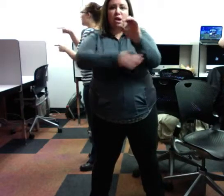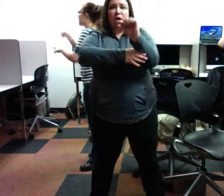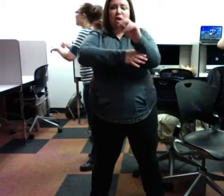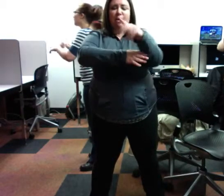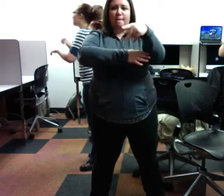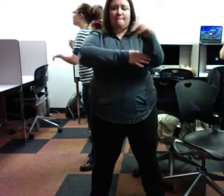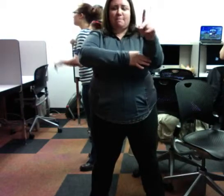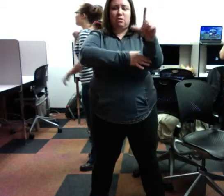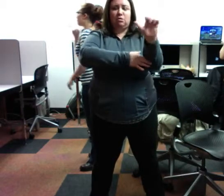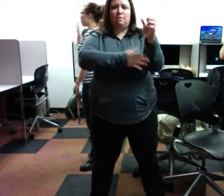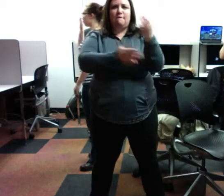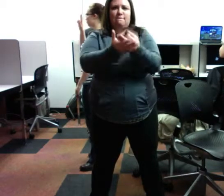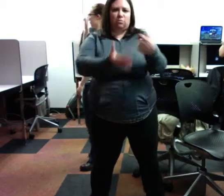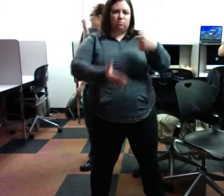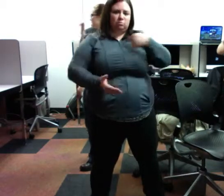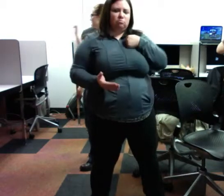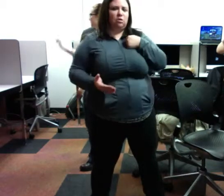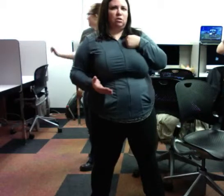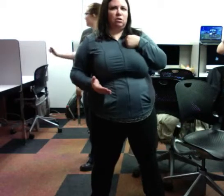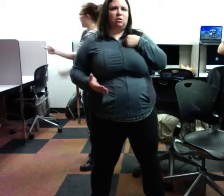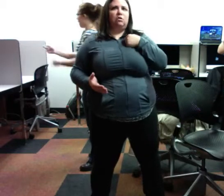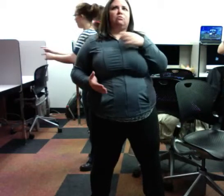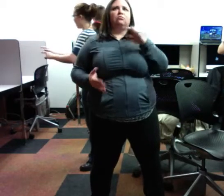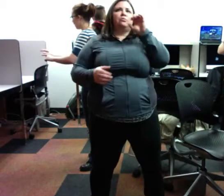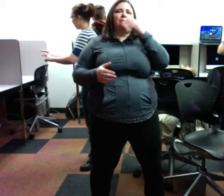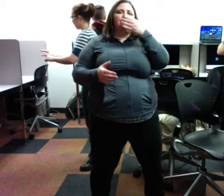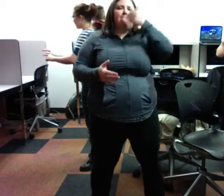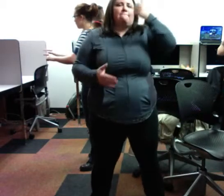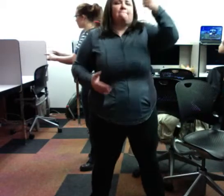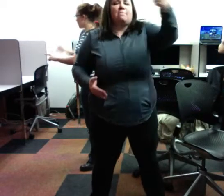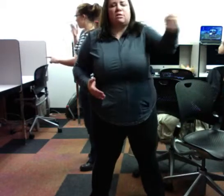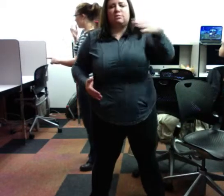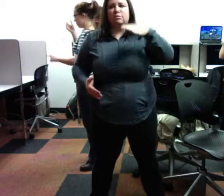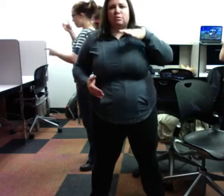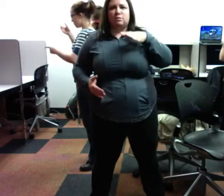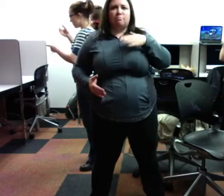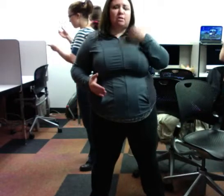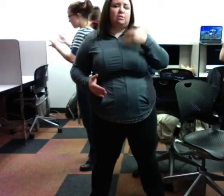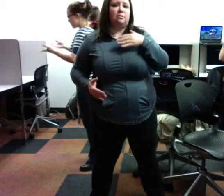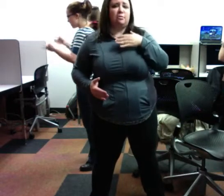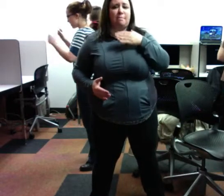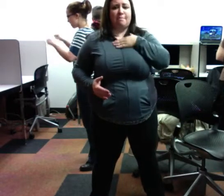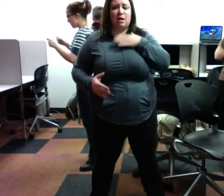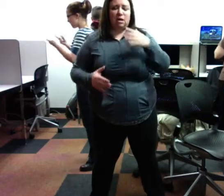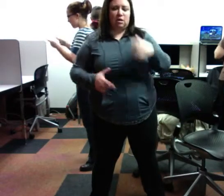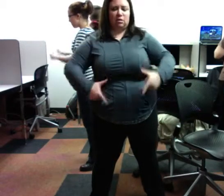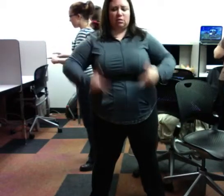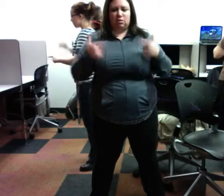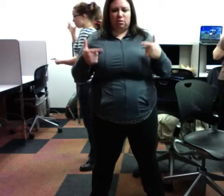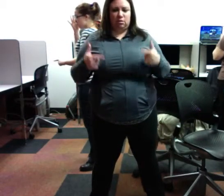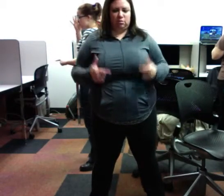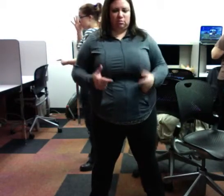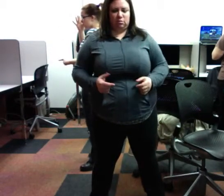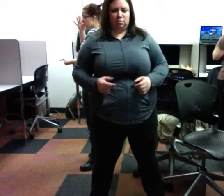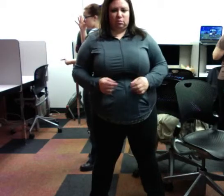The heaviness of being successful was replaced by the lightness of being a beginner again, less sure about everything. It freed me to